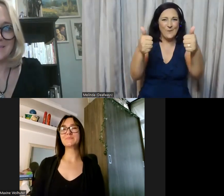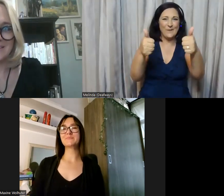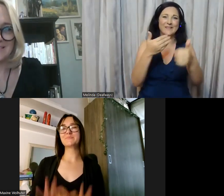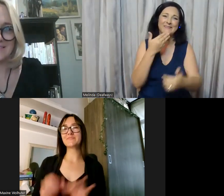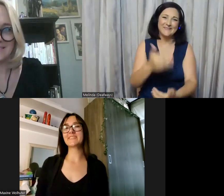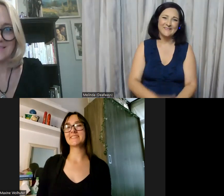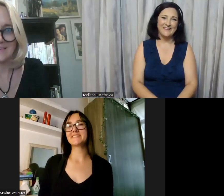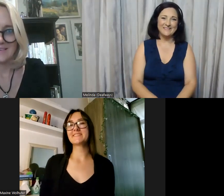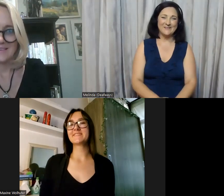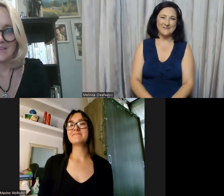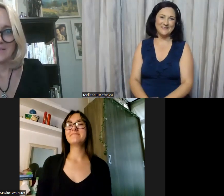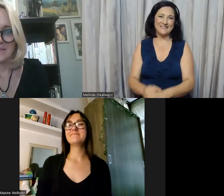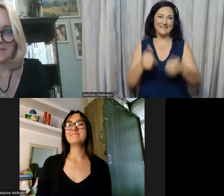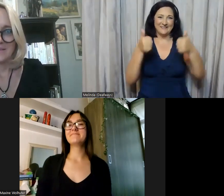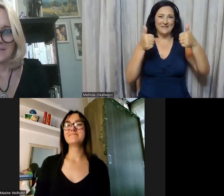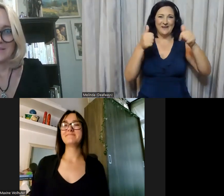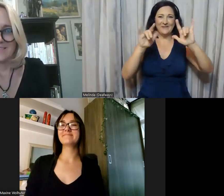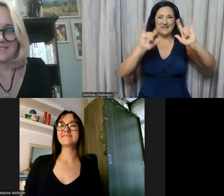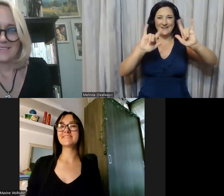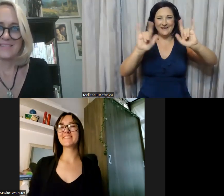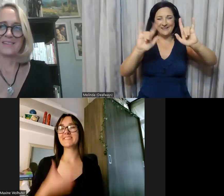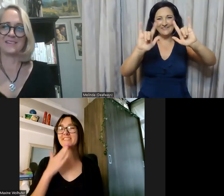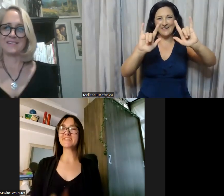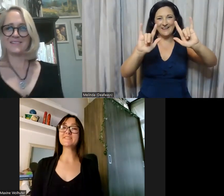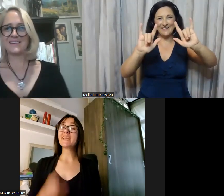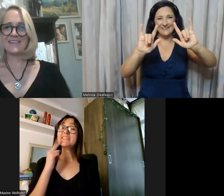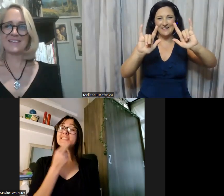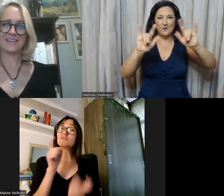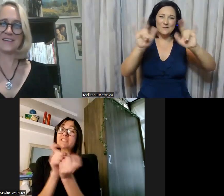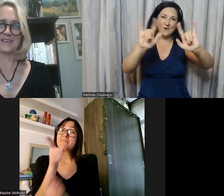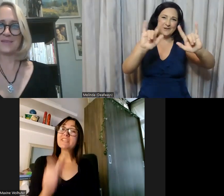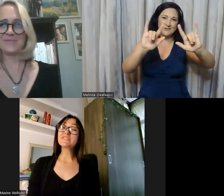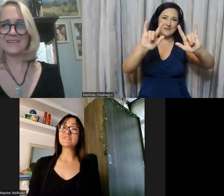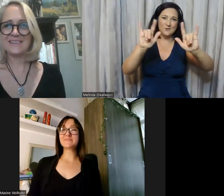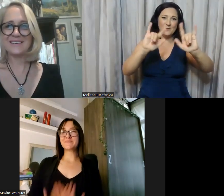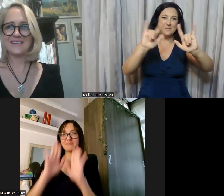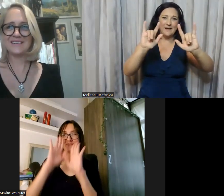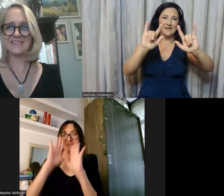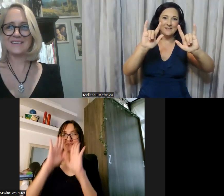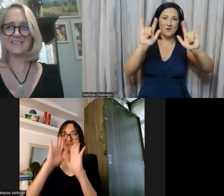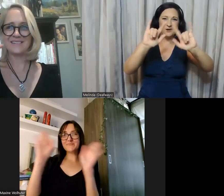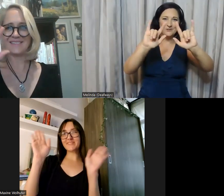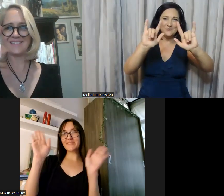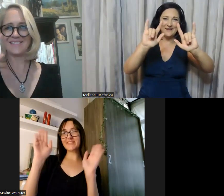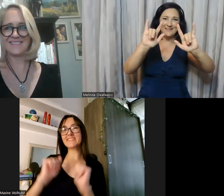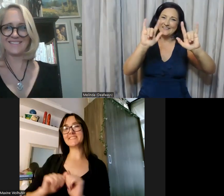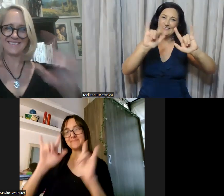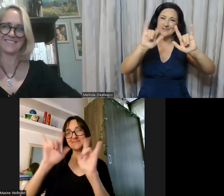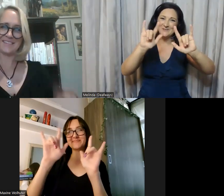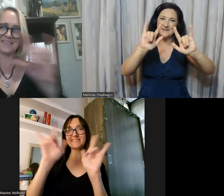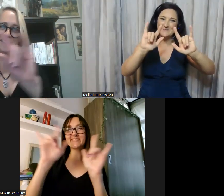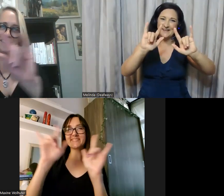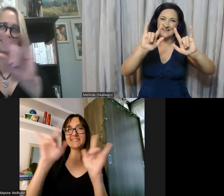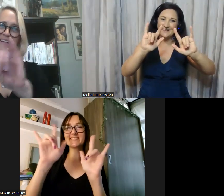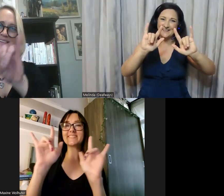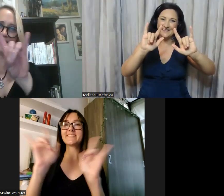Melinda. Dis 'n groot plesier. Okay, julle, goed Okay. gaan. Kom ons maak dit gou so Bye. dat ons hom gebruik. Maak gou so, dan